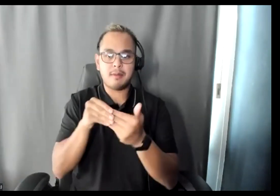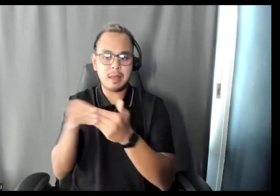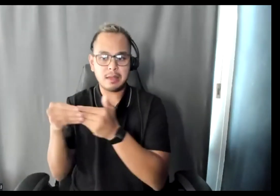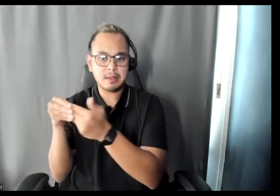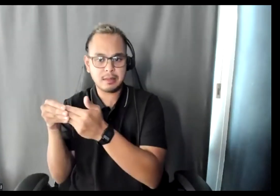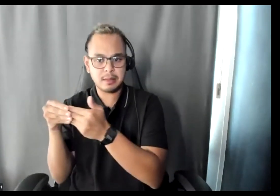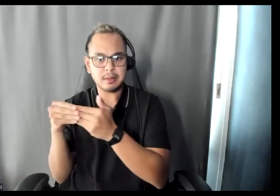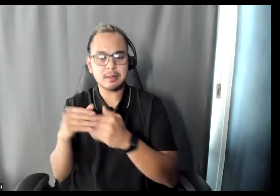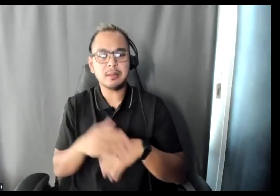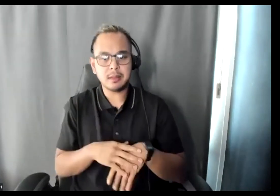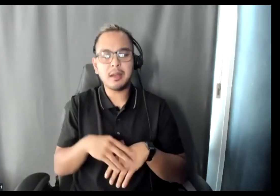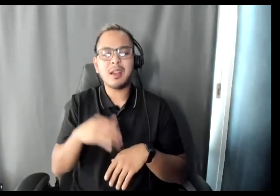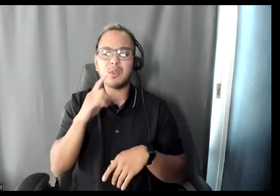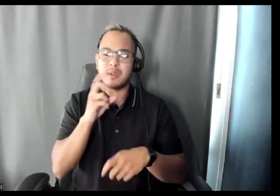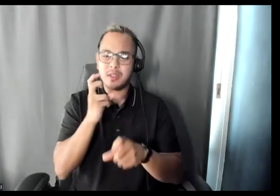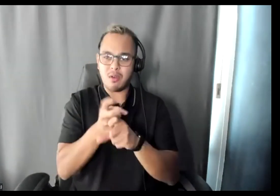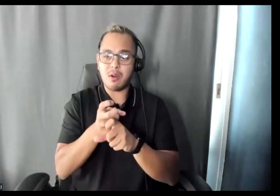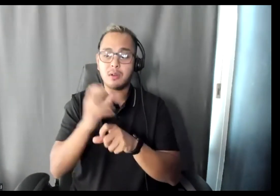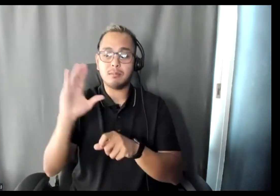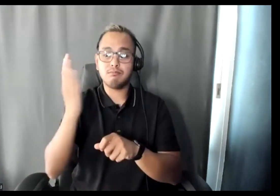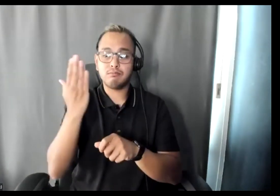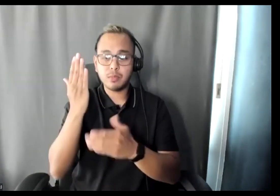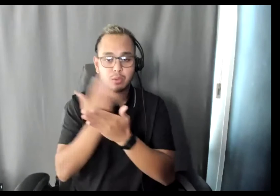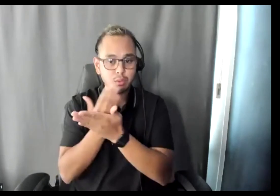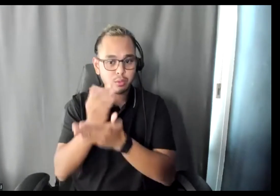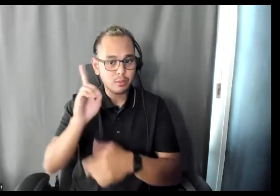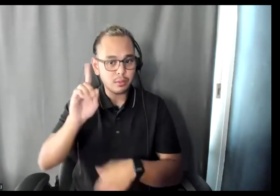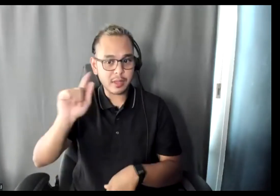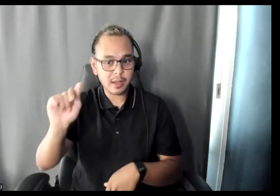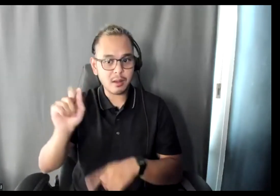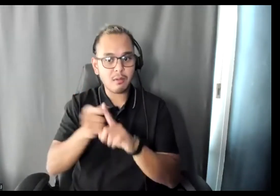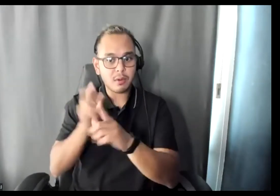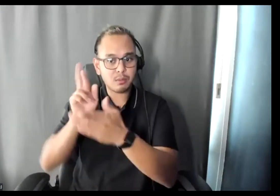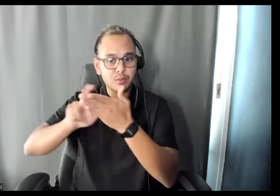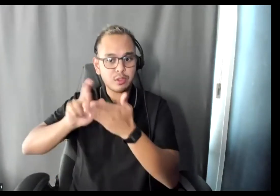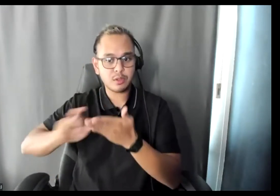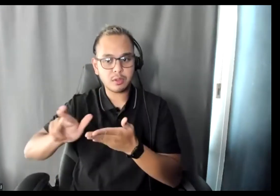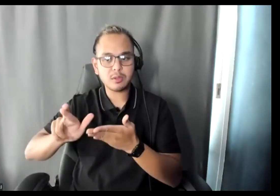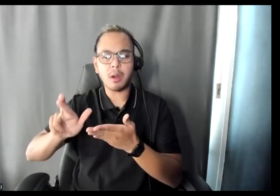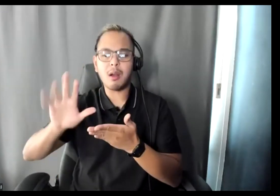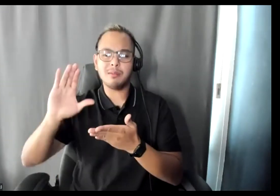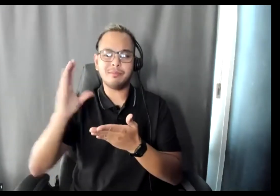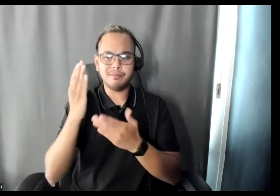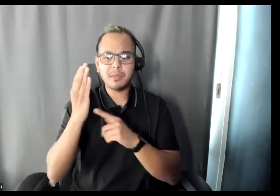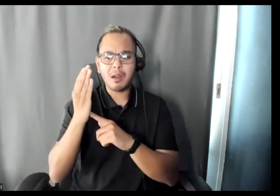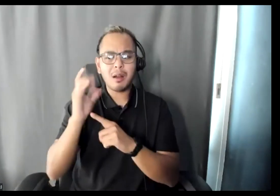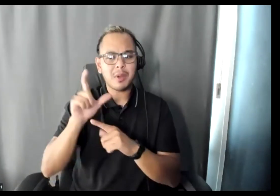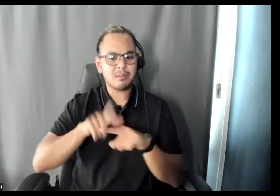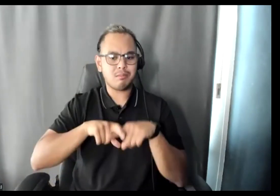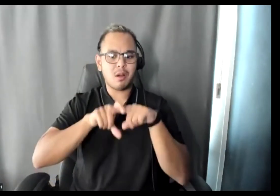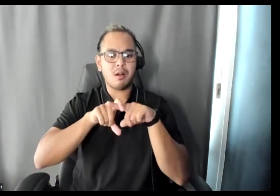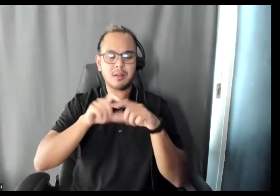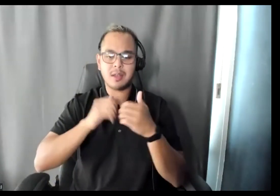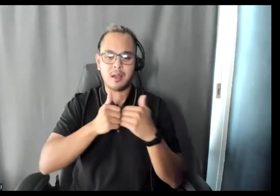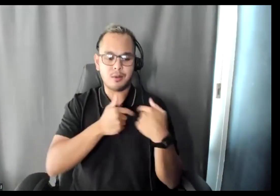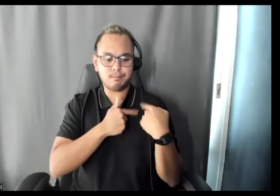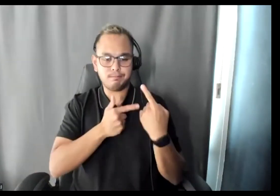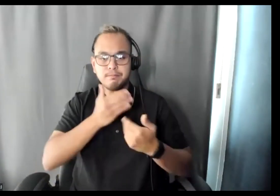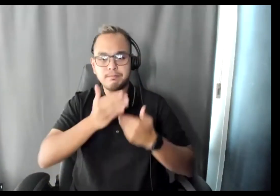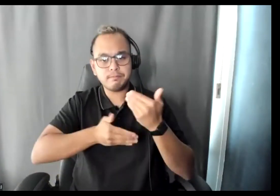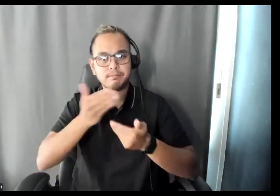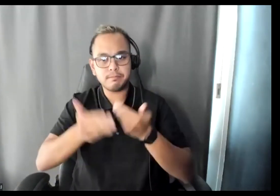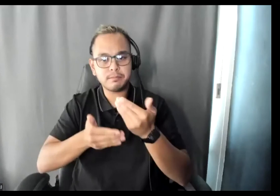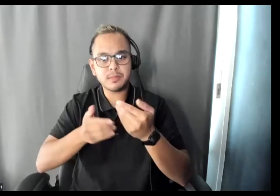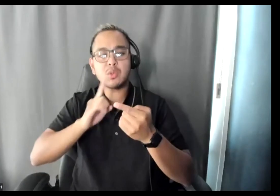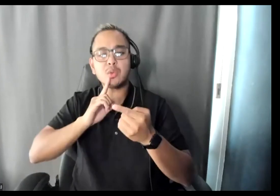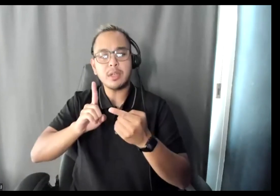things that's really hard when you get new data and you get new insights that comes out of research like this, you actually have to sort of hit pause on the way you've done it before to really